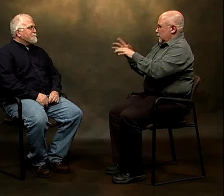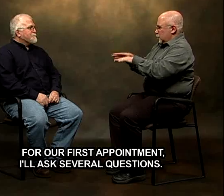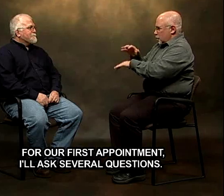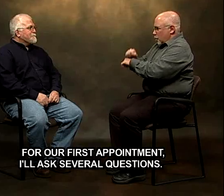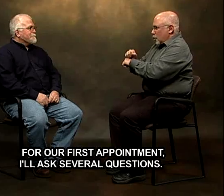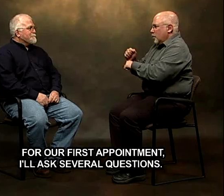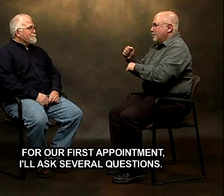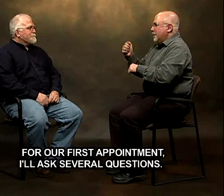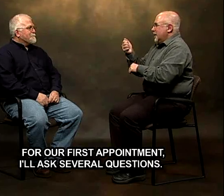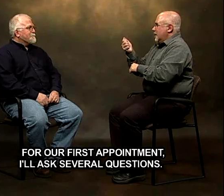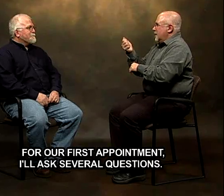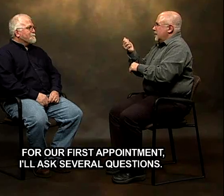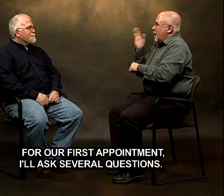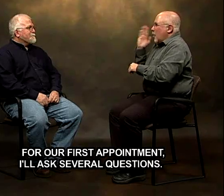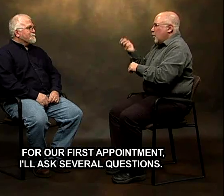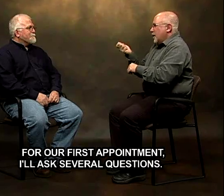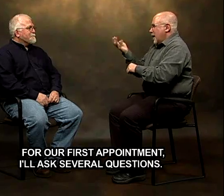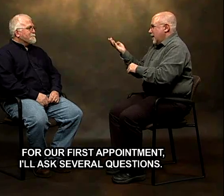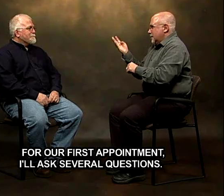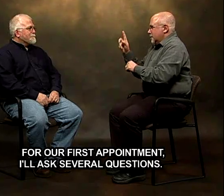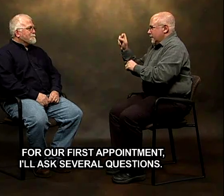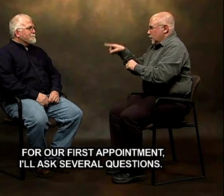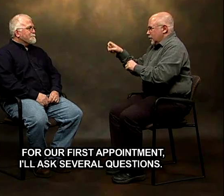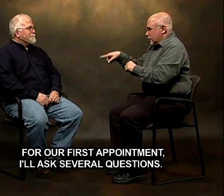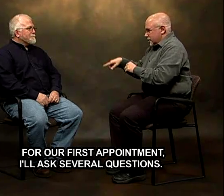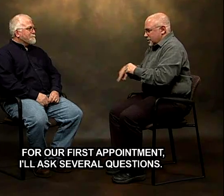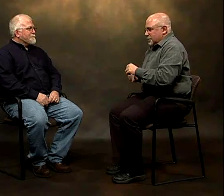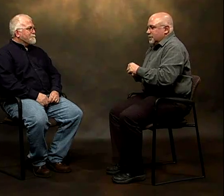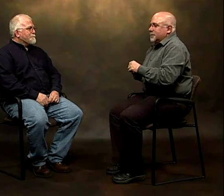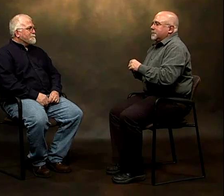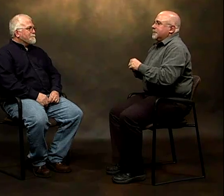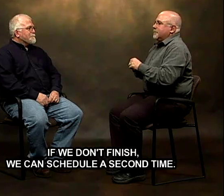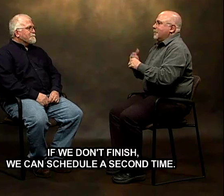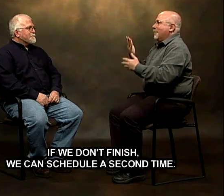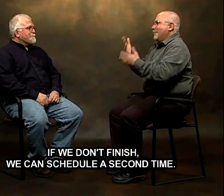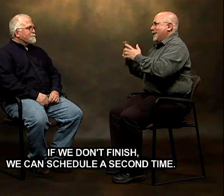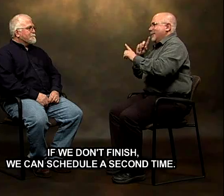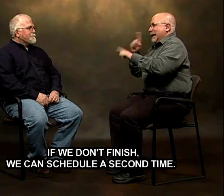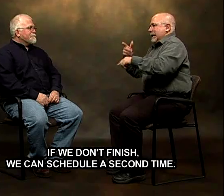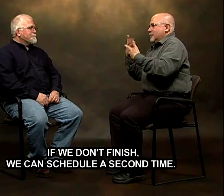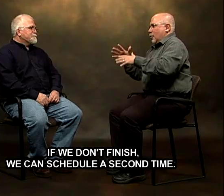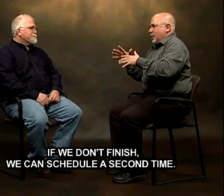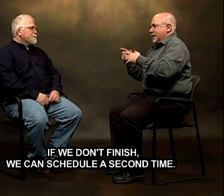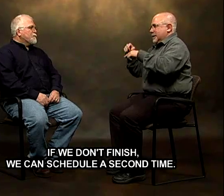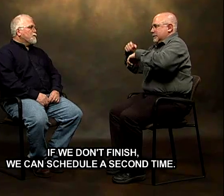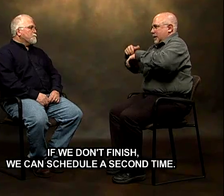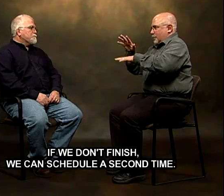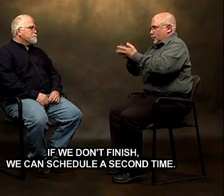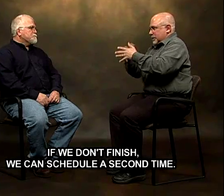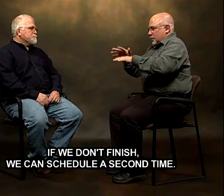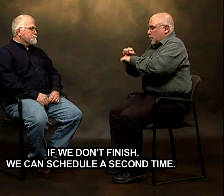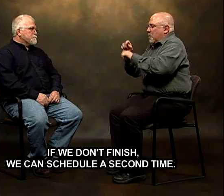For our first appointment, I'll ask several questions. If we don't finish, we can schedule a second